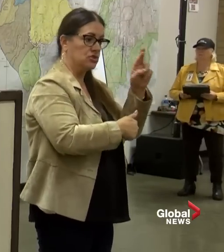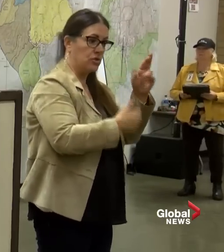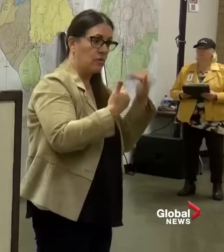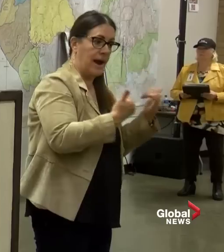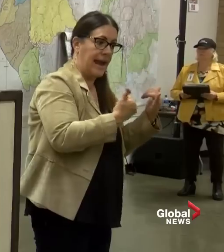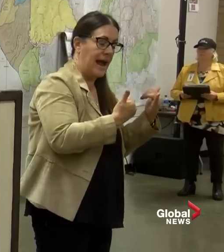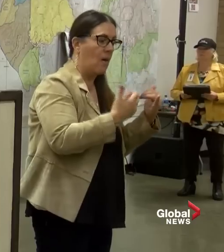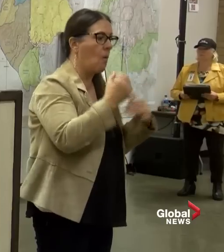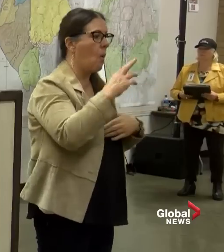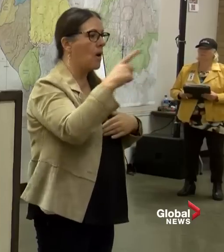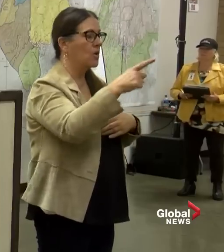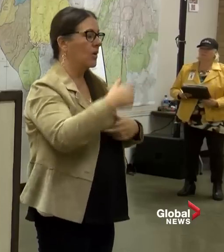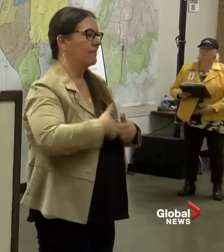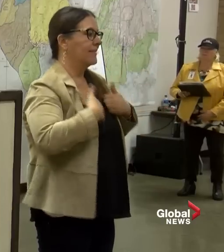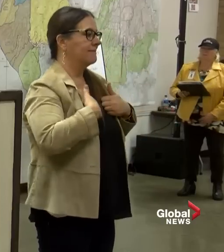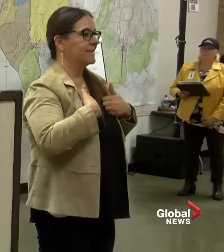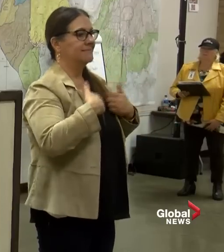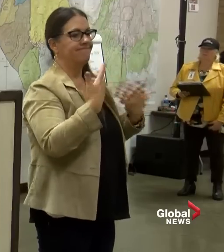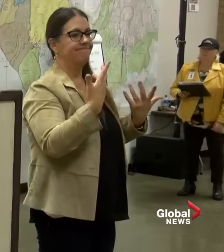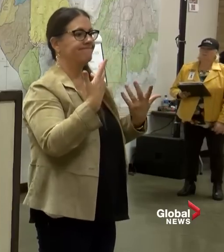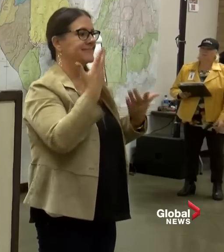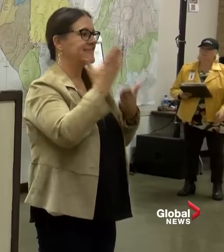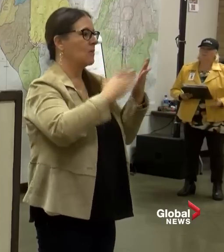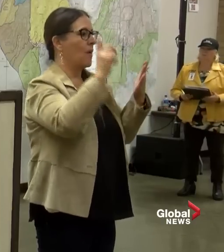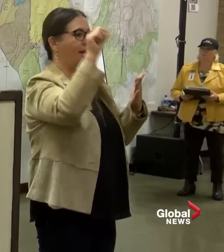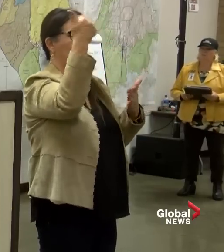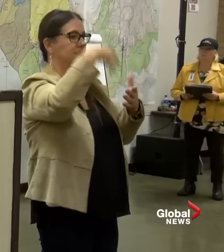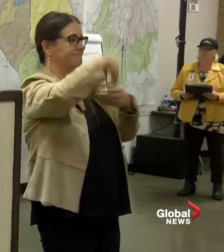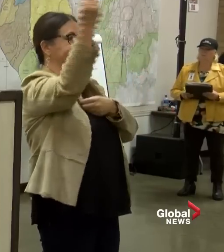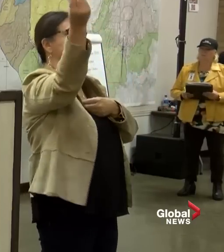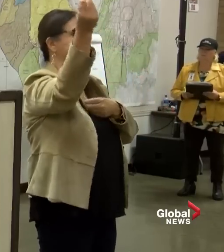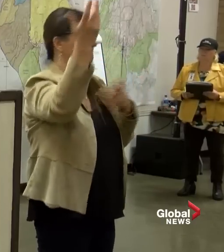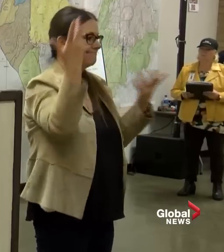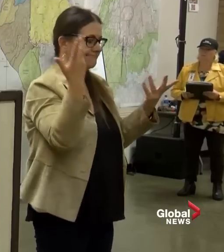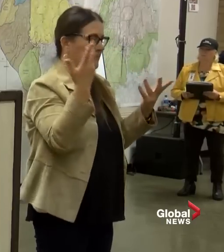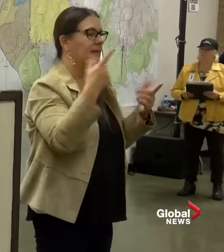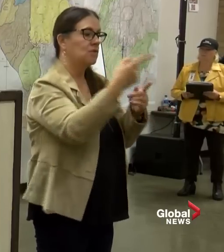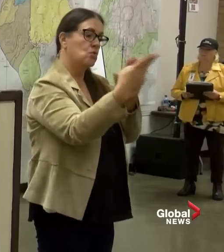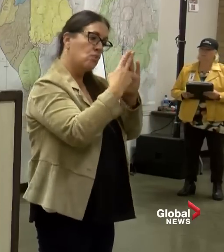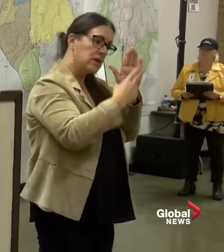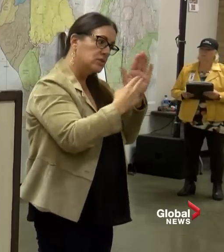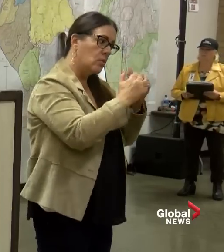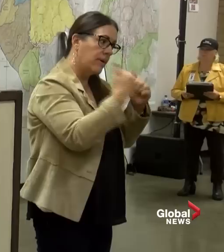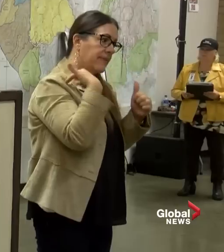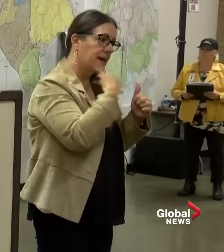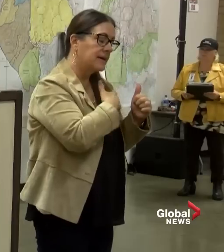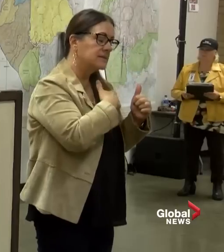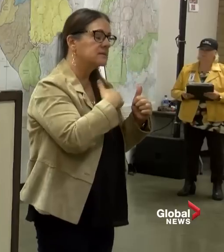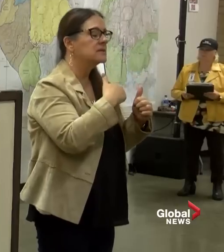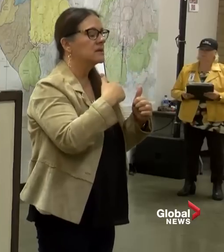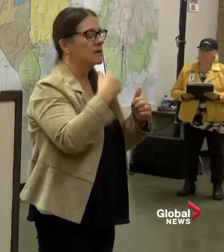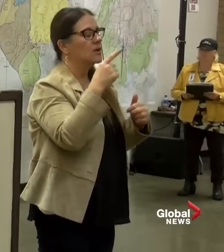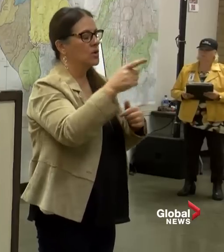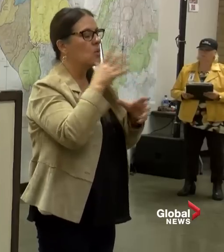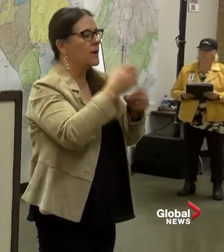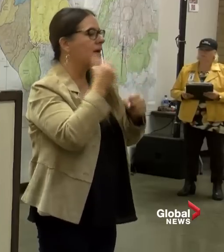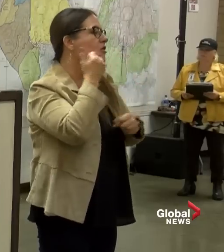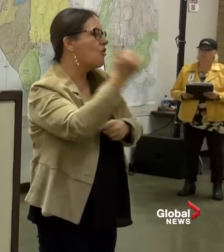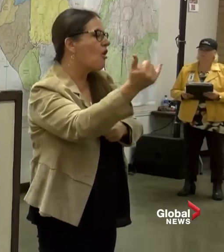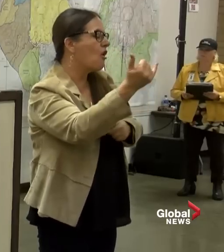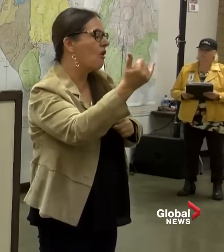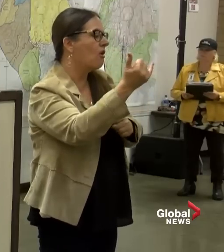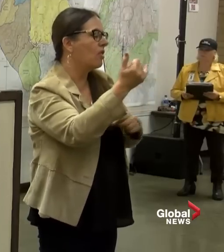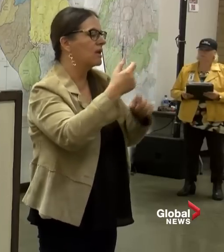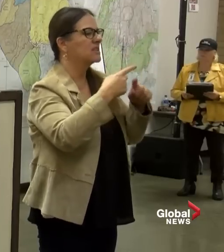or remaining outside by choice, if you register with us, you will get a call